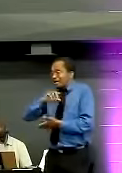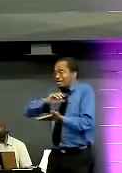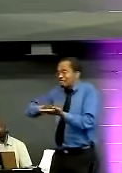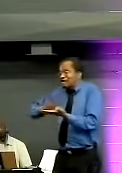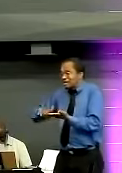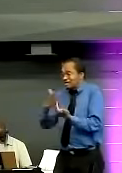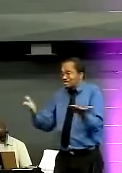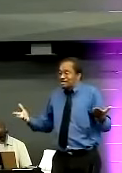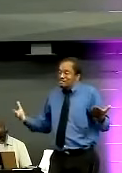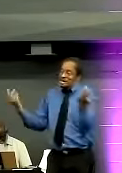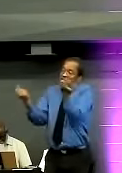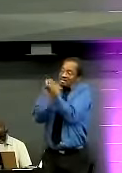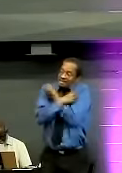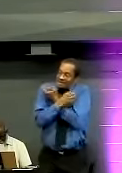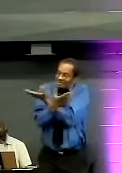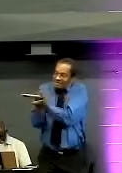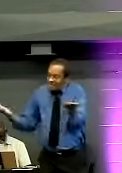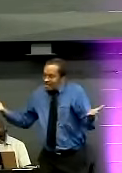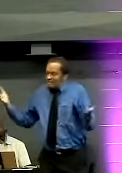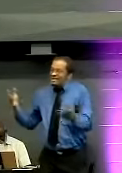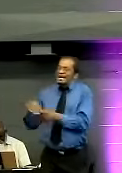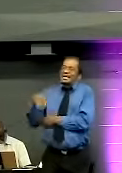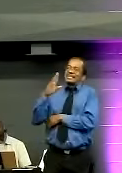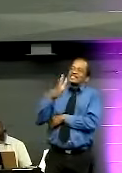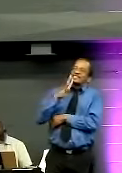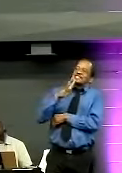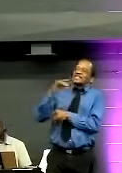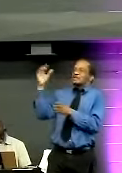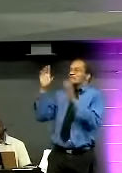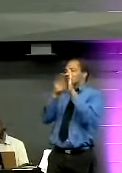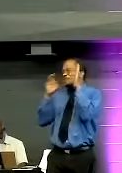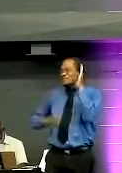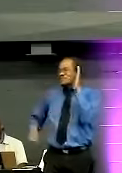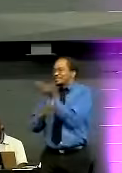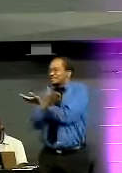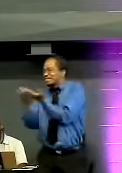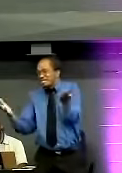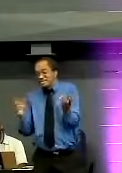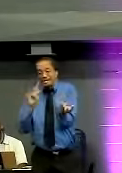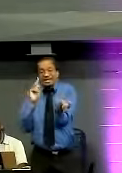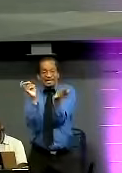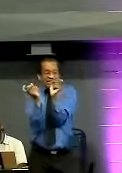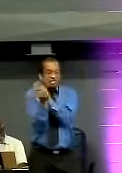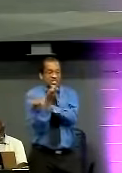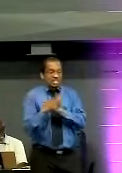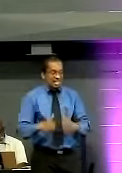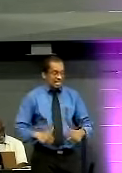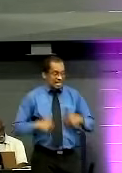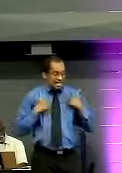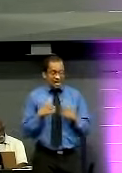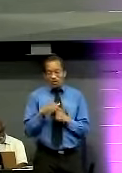and still love them and still preach Christ to them so that they can change their lives. Because these